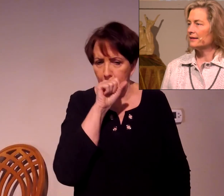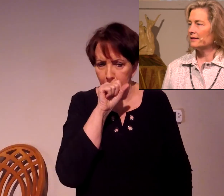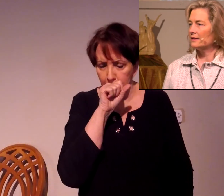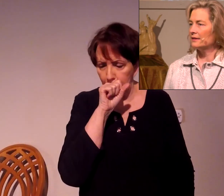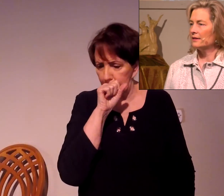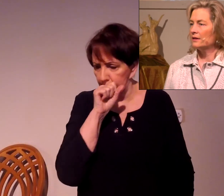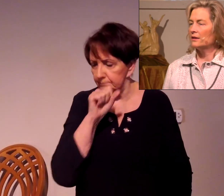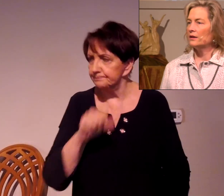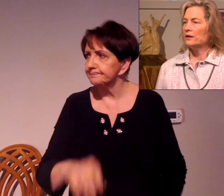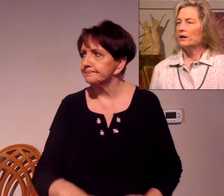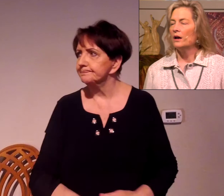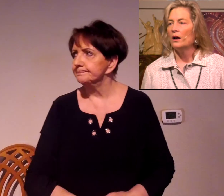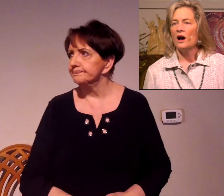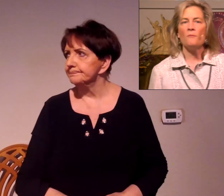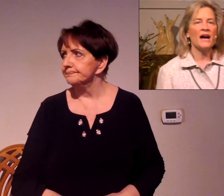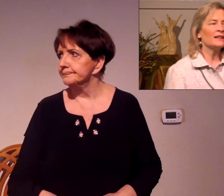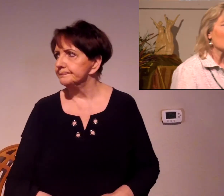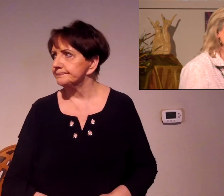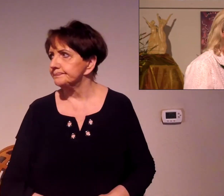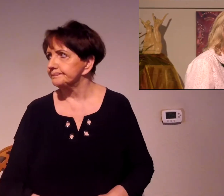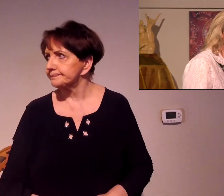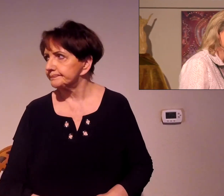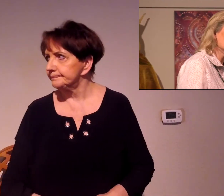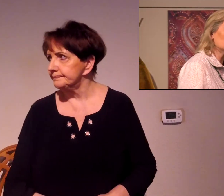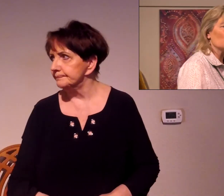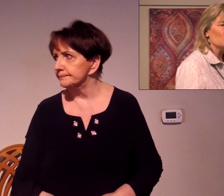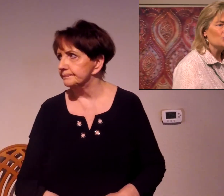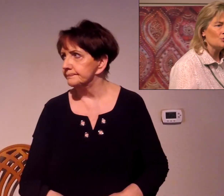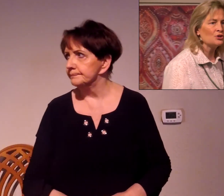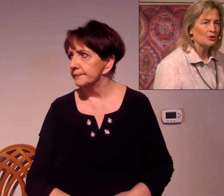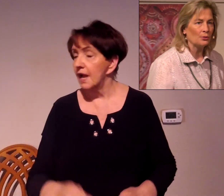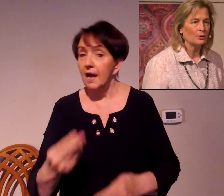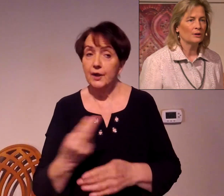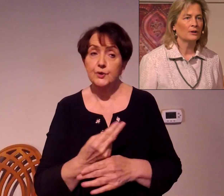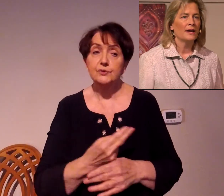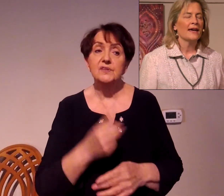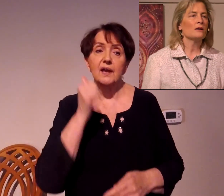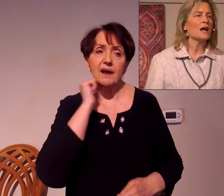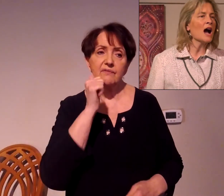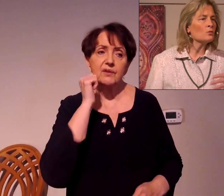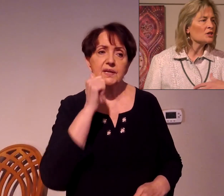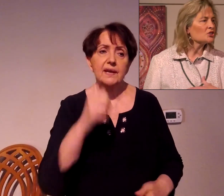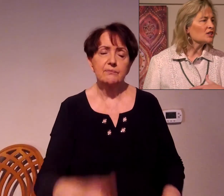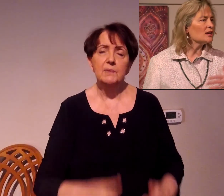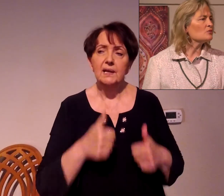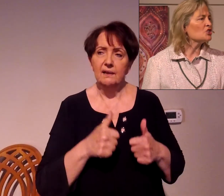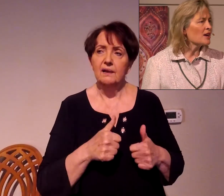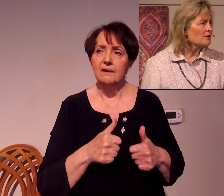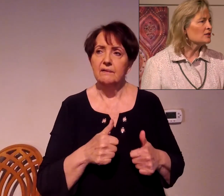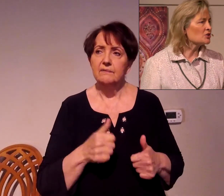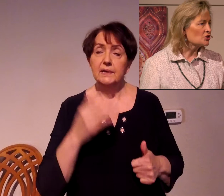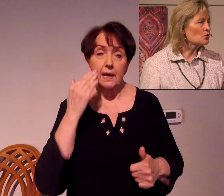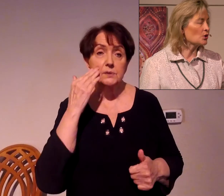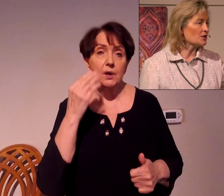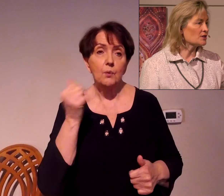day of my life, and I know you do too. And I want us to keep